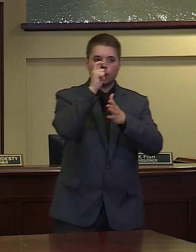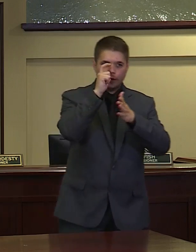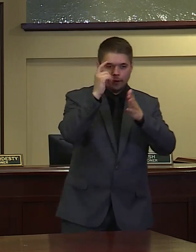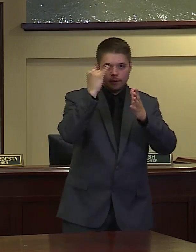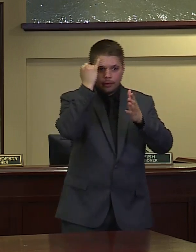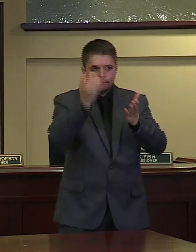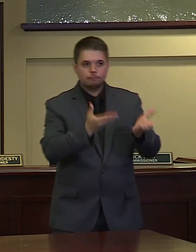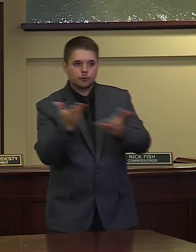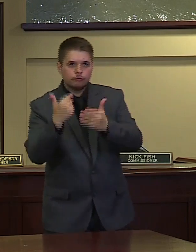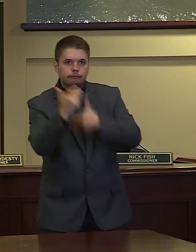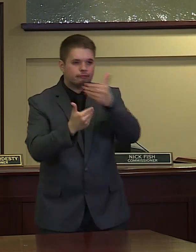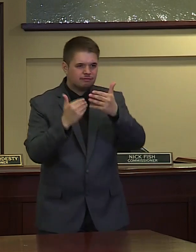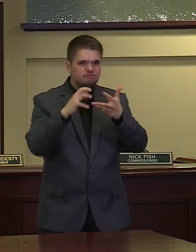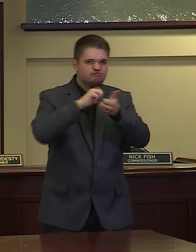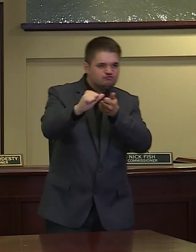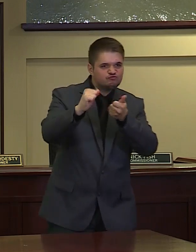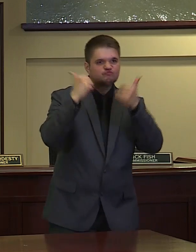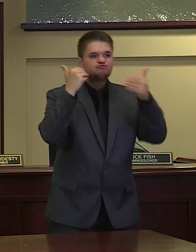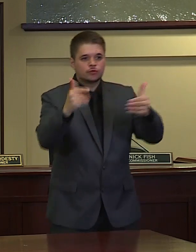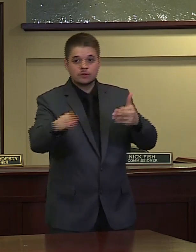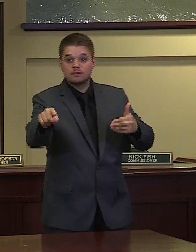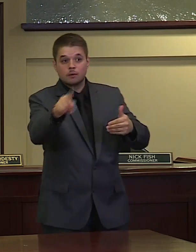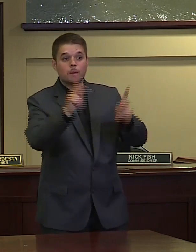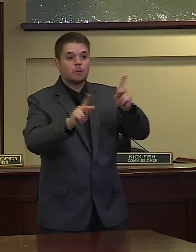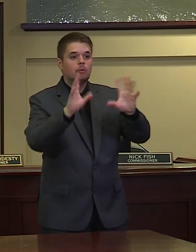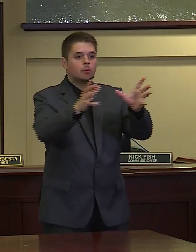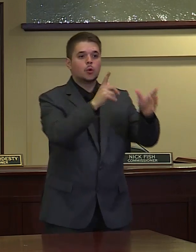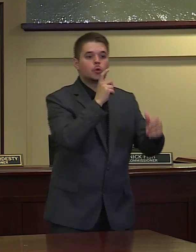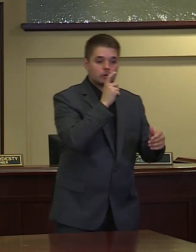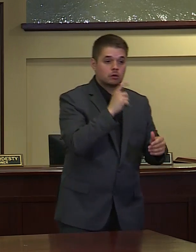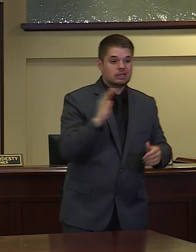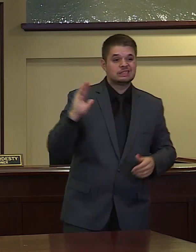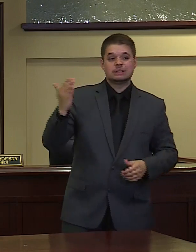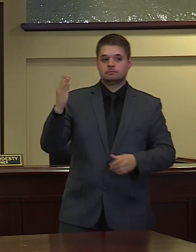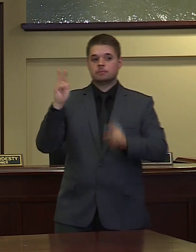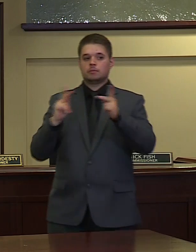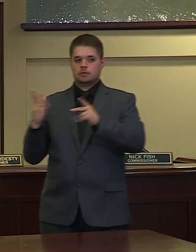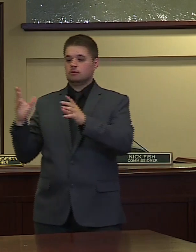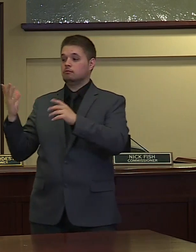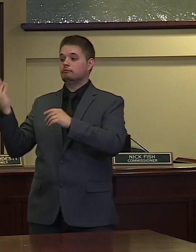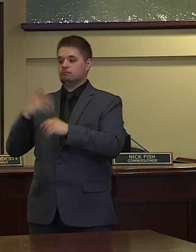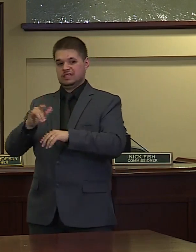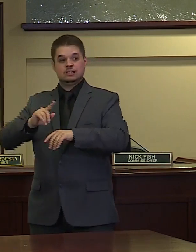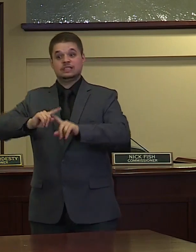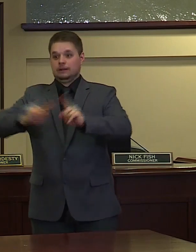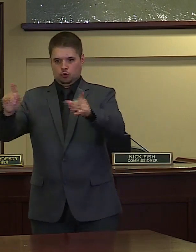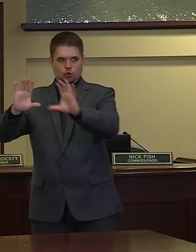acts. But that's what I'm being told so far, is that it appeared to be different in nature.